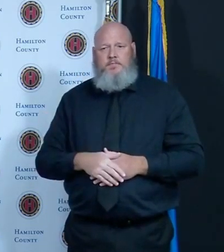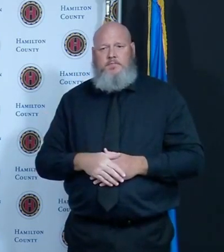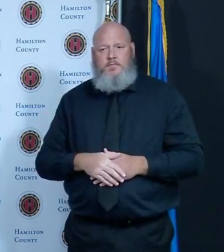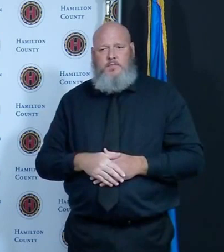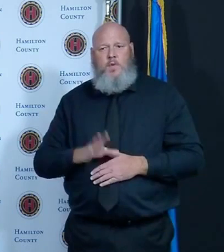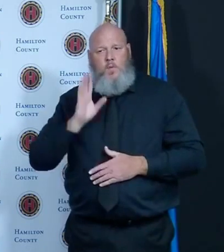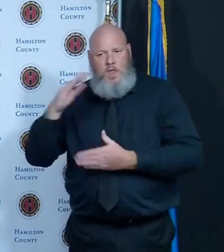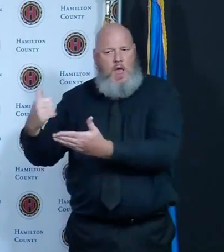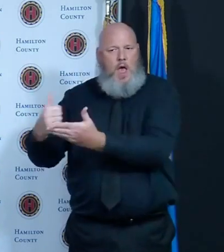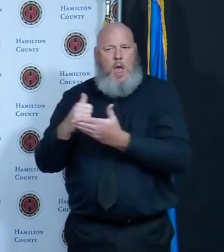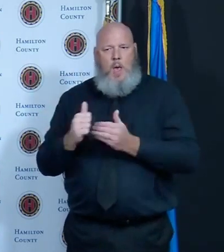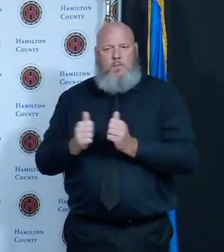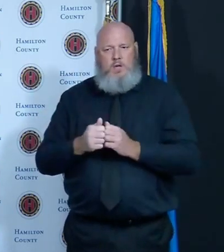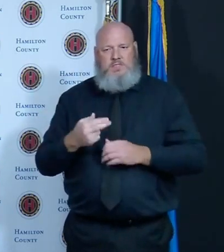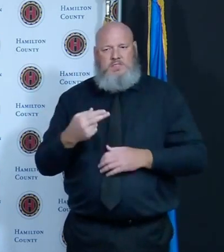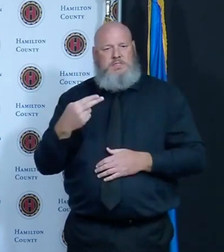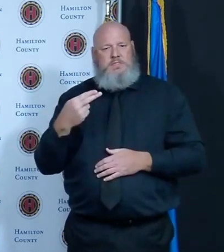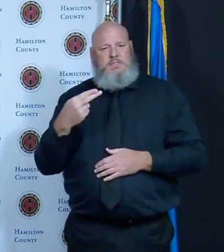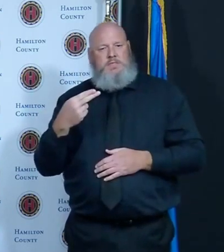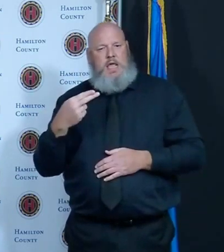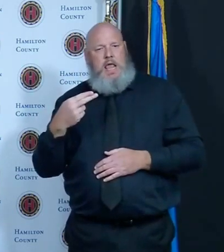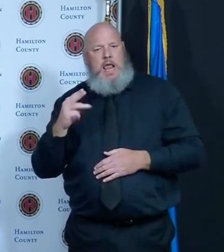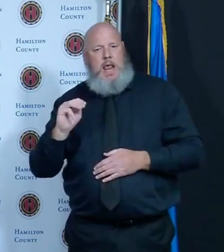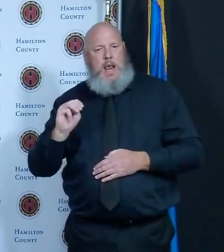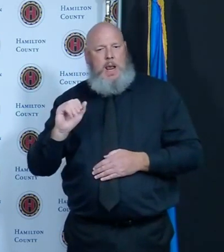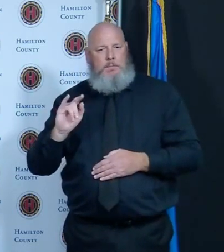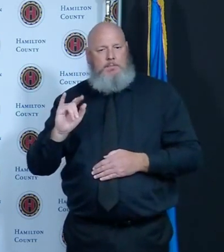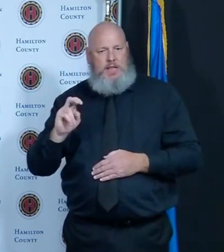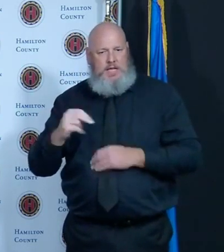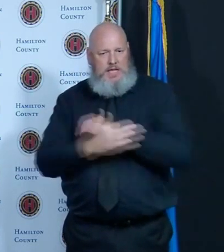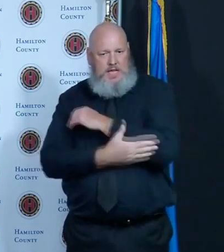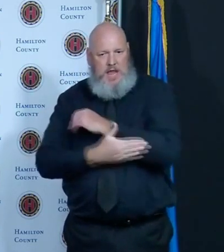of $4,000 apiece to local